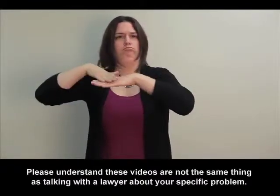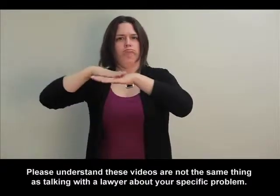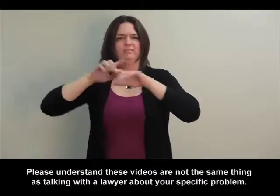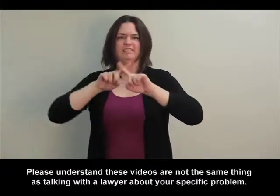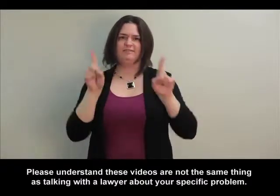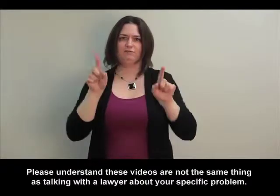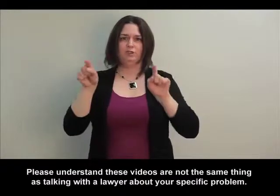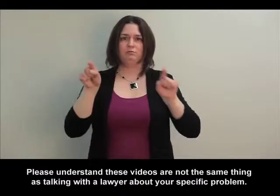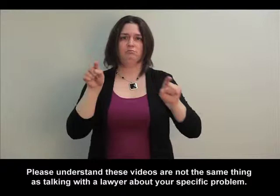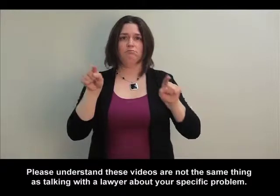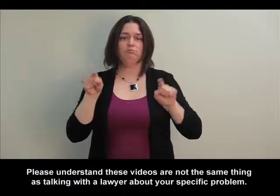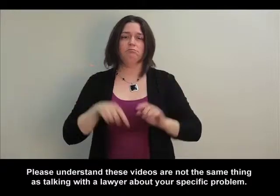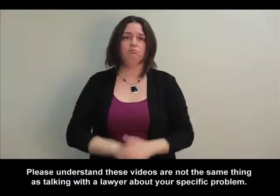problem.